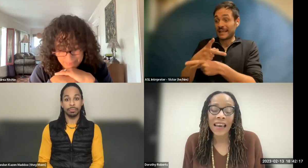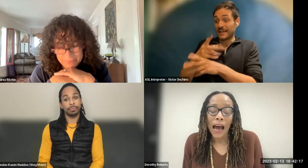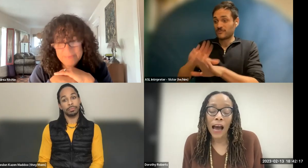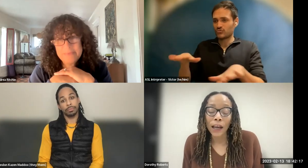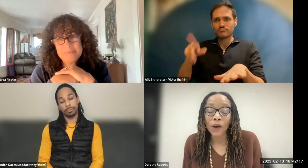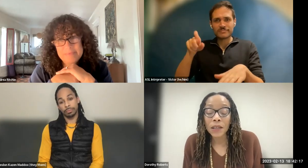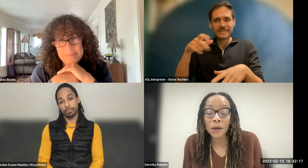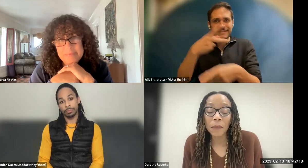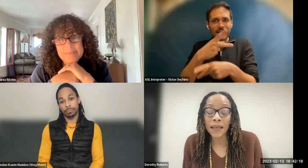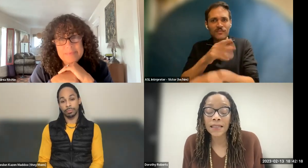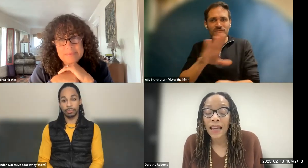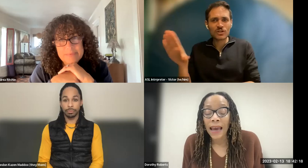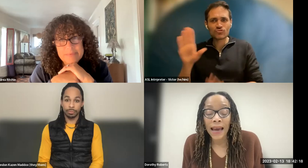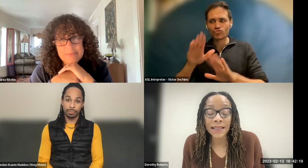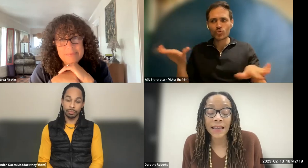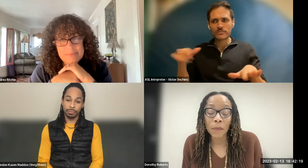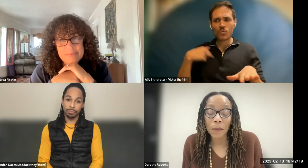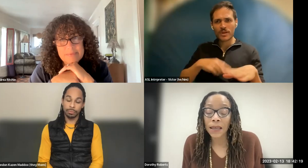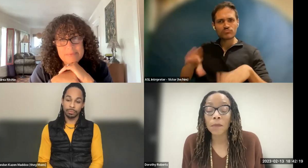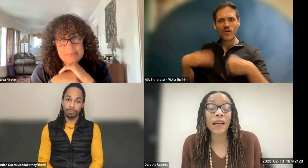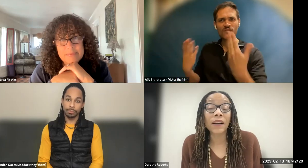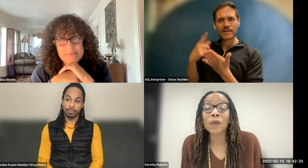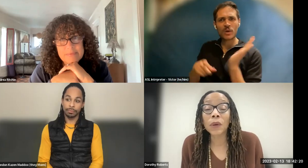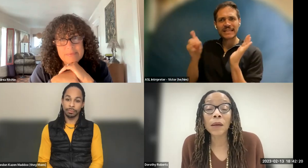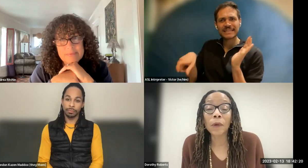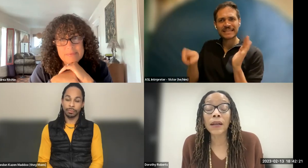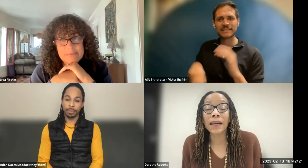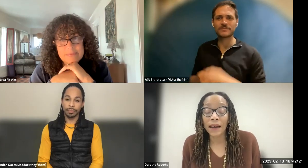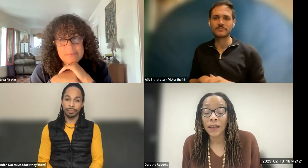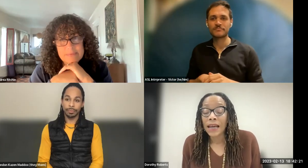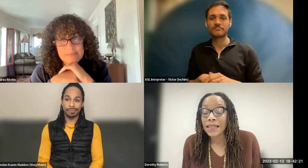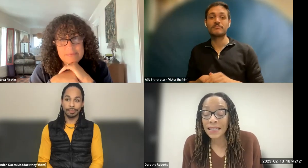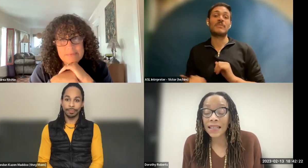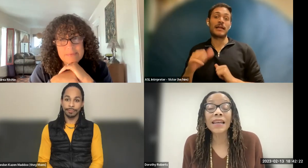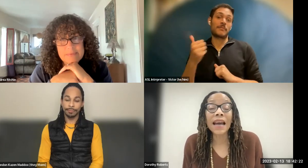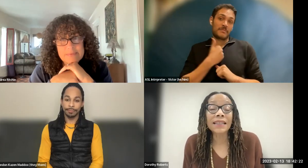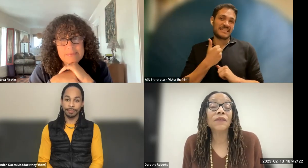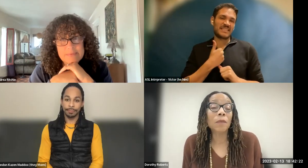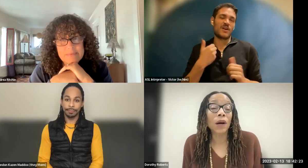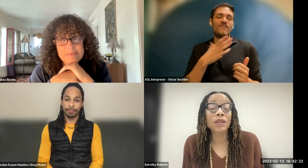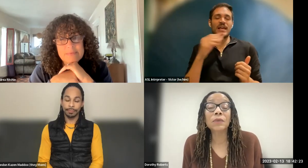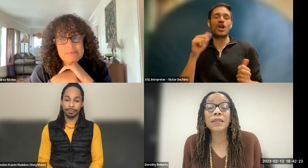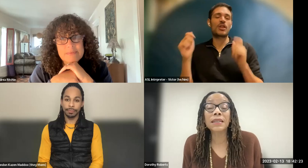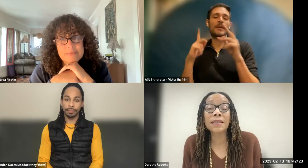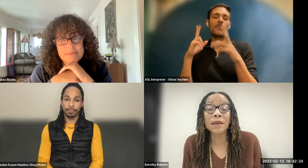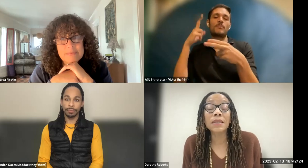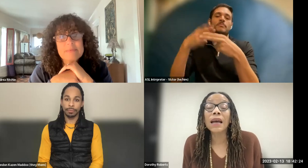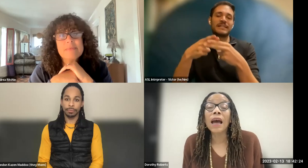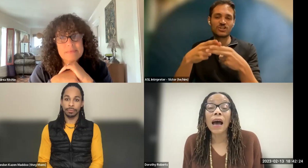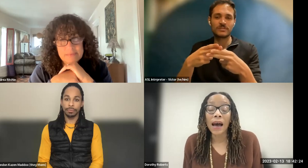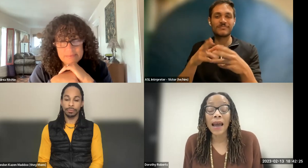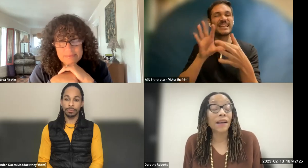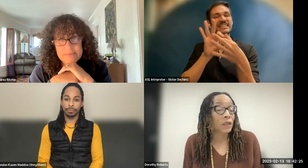children. It also means, as Mimi Kim and Erica Woodland pointed out, disconnecting from carceral